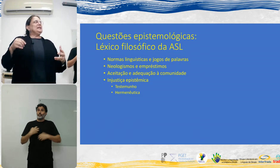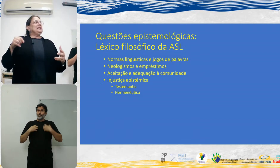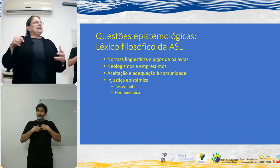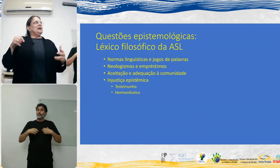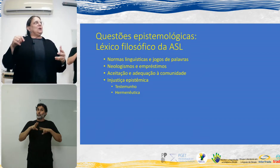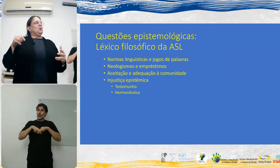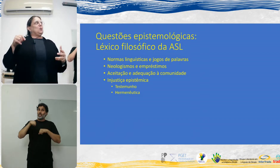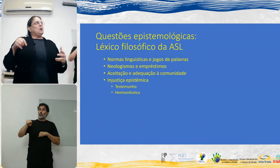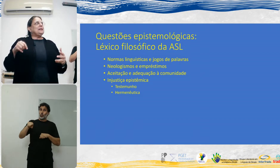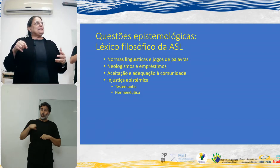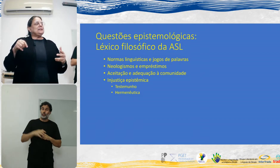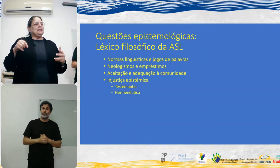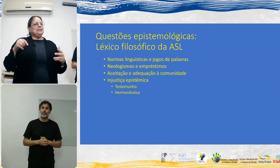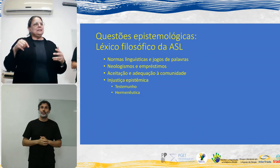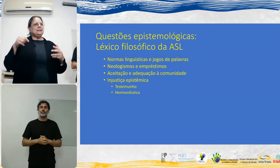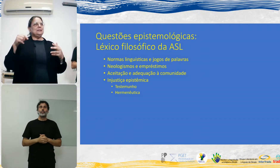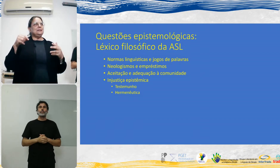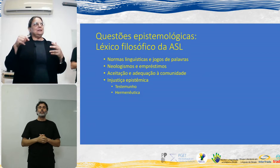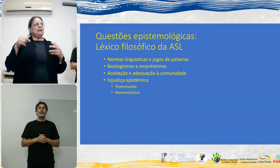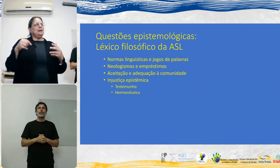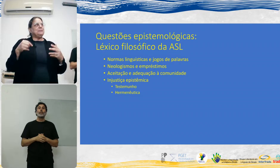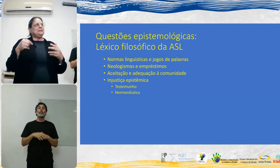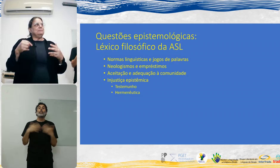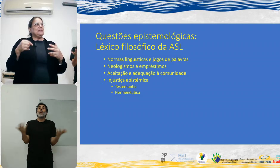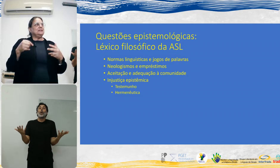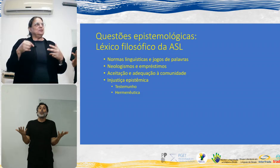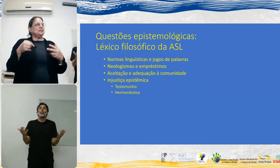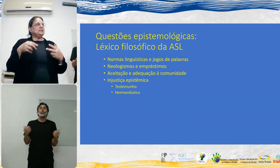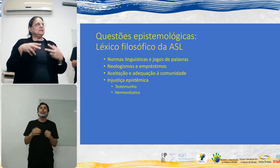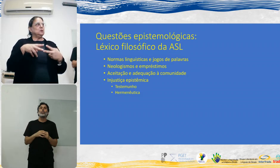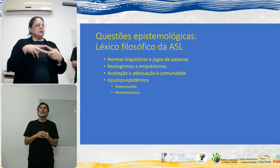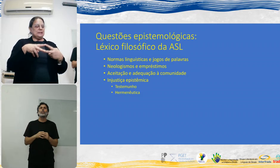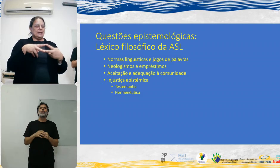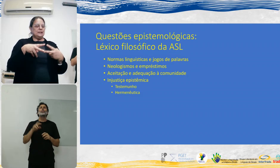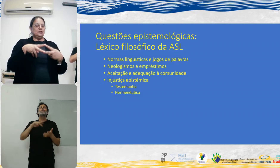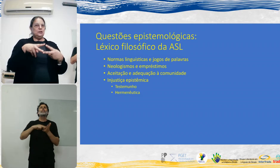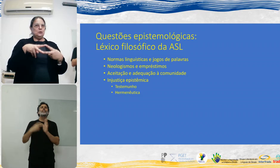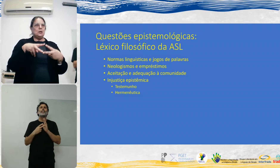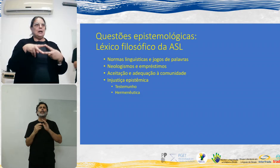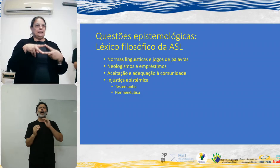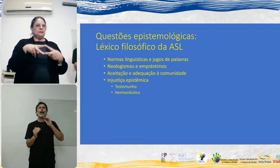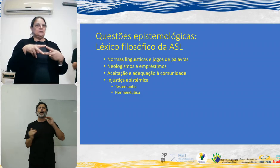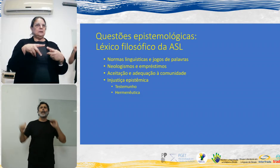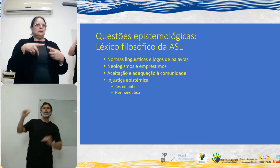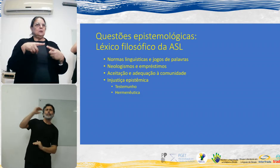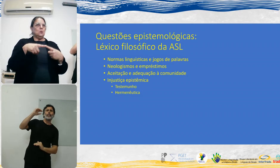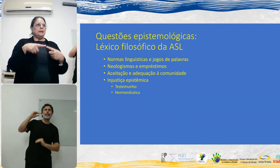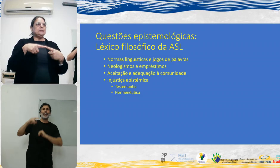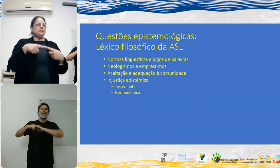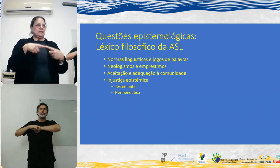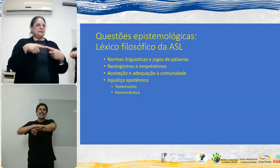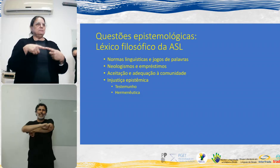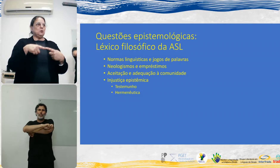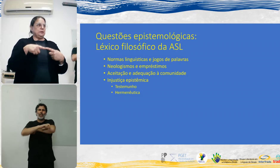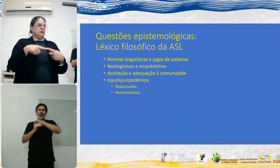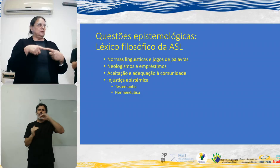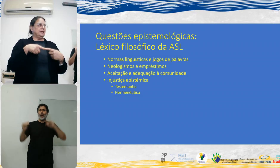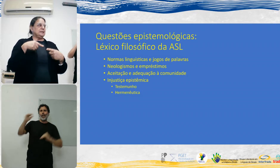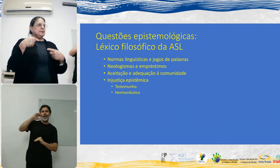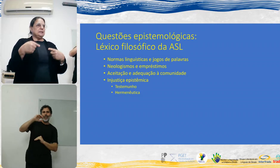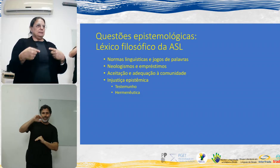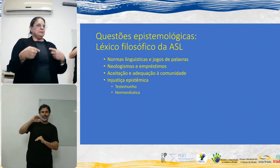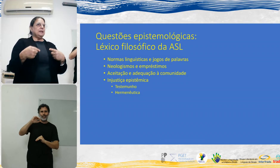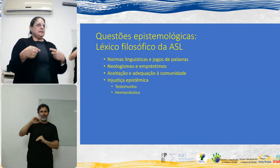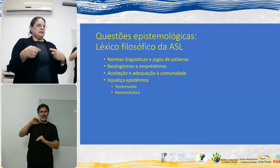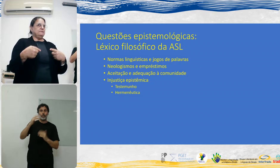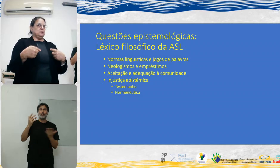So what this epistemic injustice looks at is two kinds. One is testimonial. That's